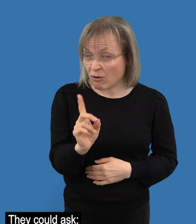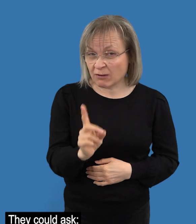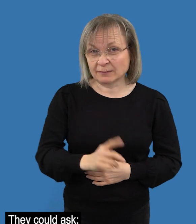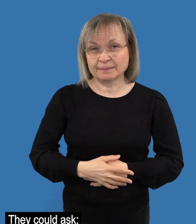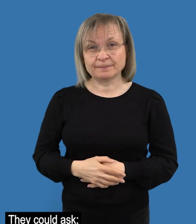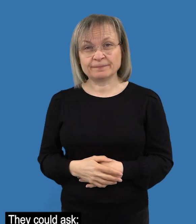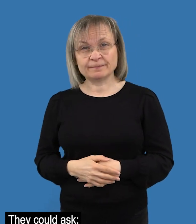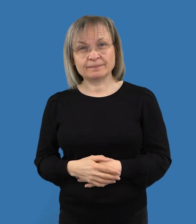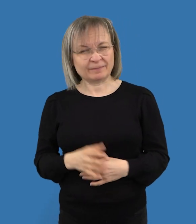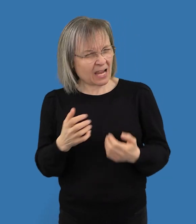could ask